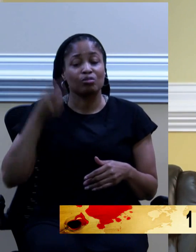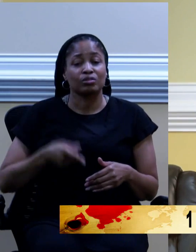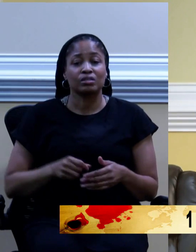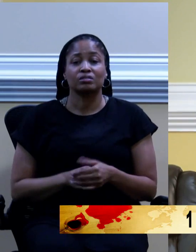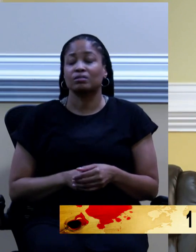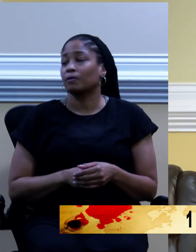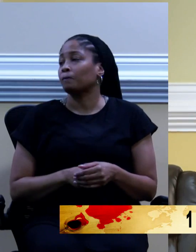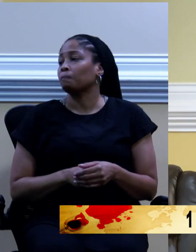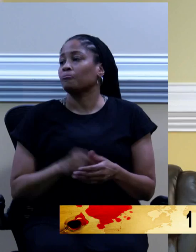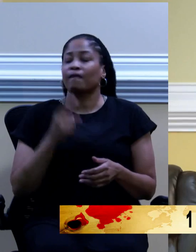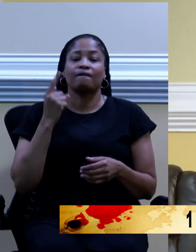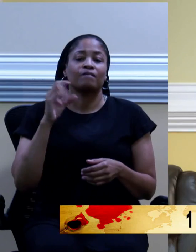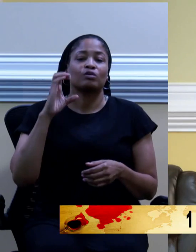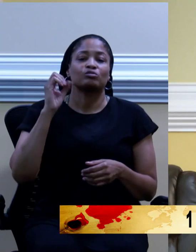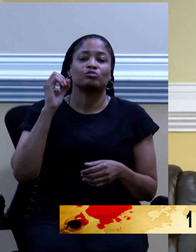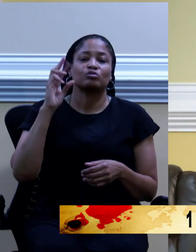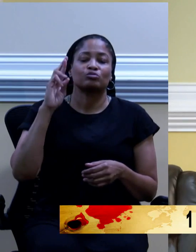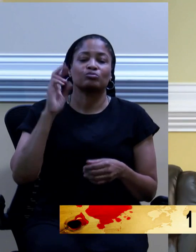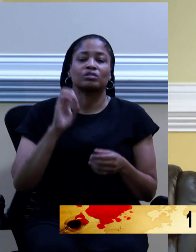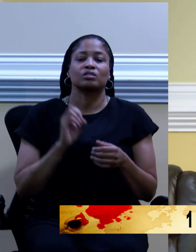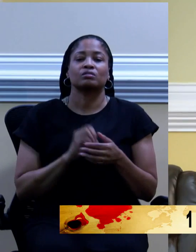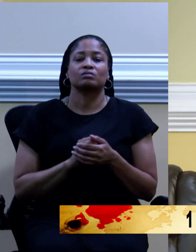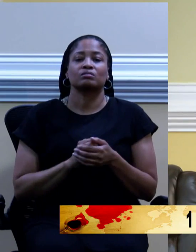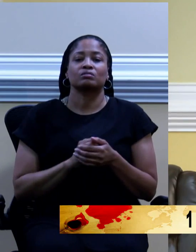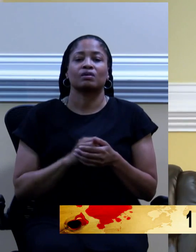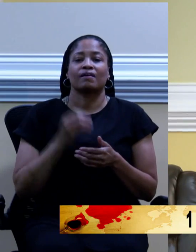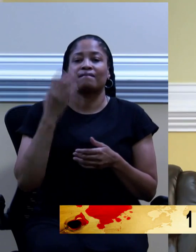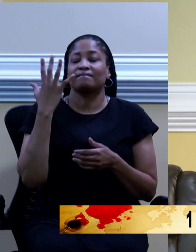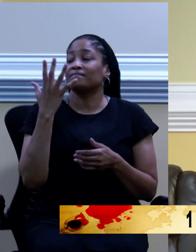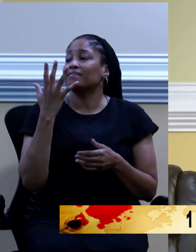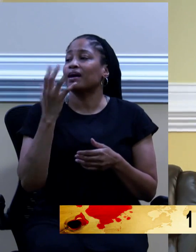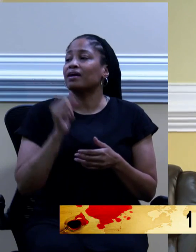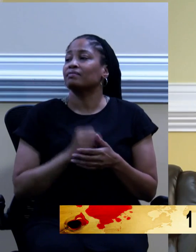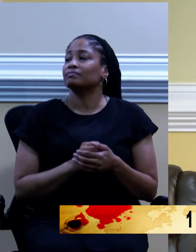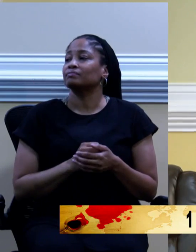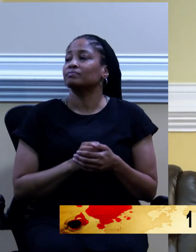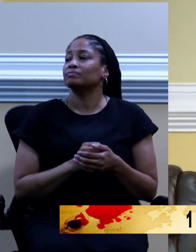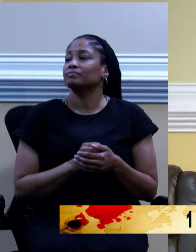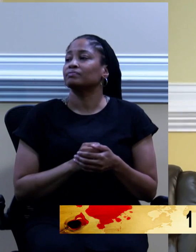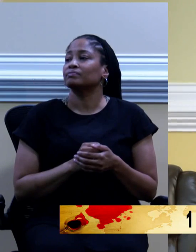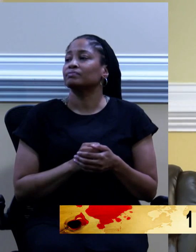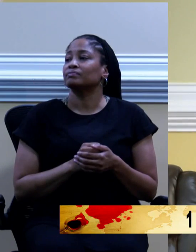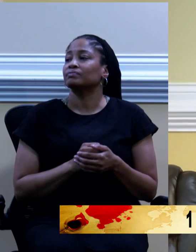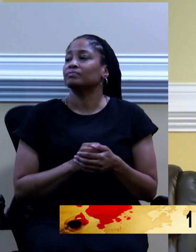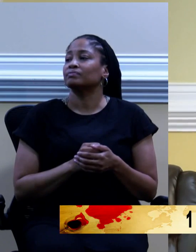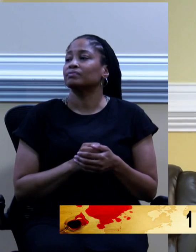read one verse. 1 Corinthians chapter 5.